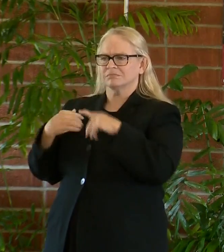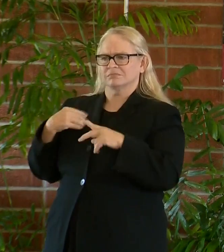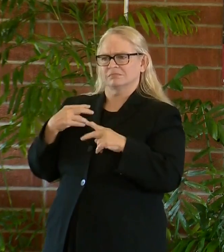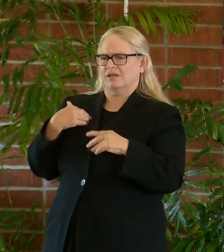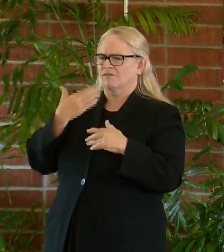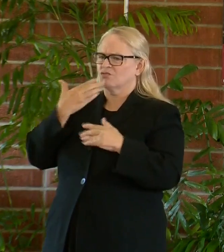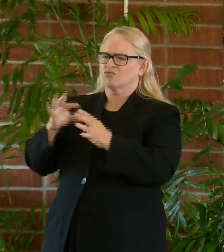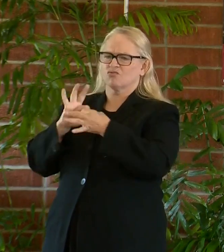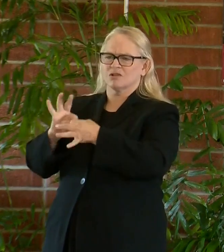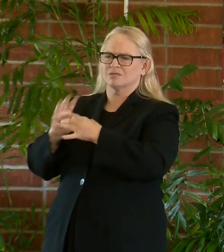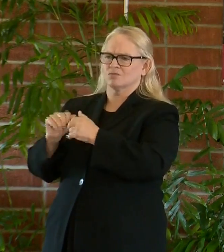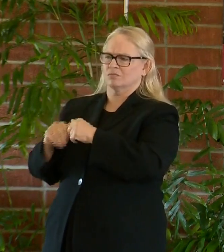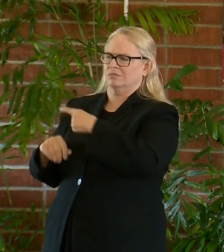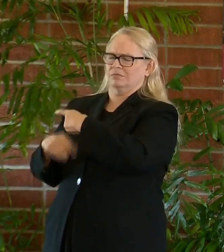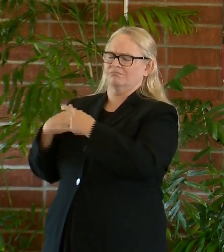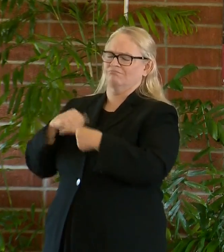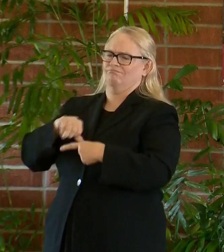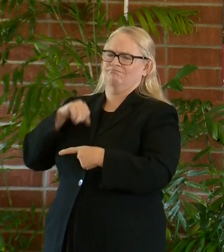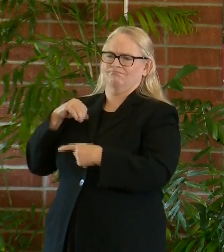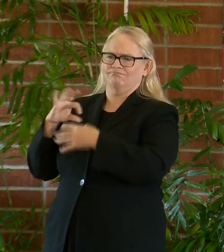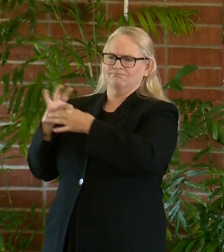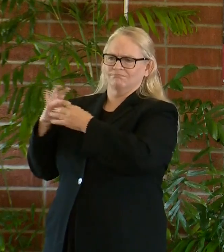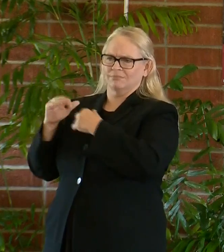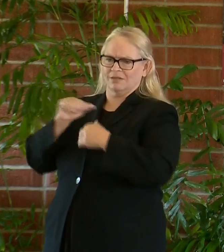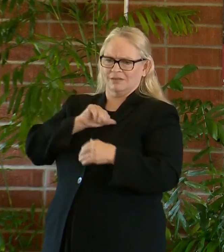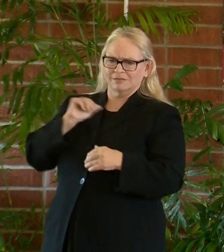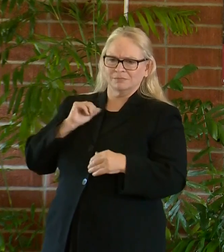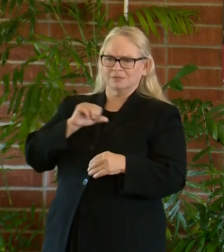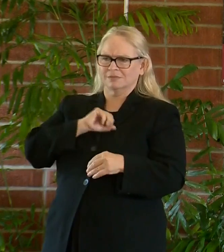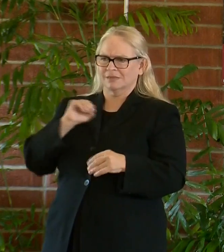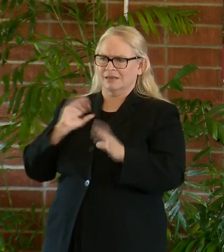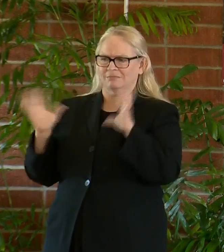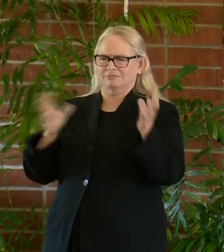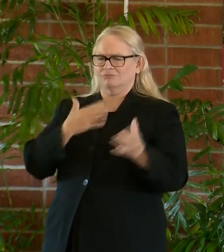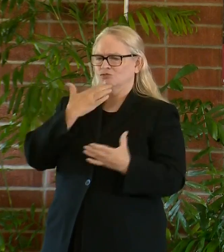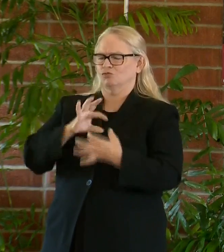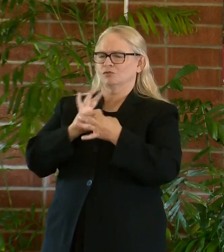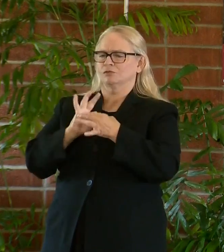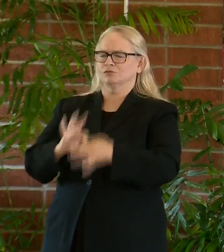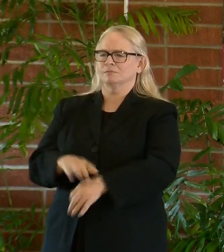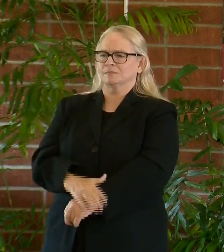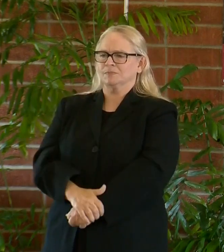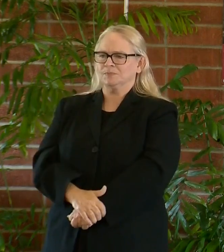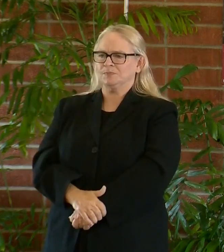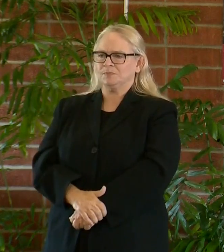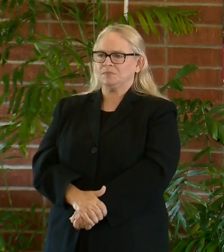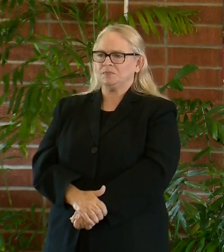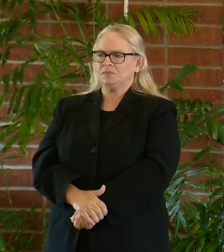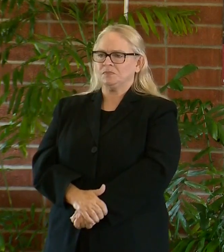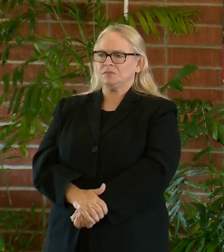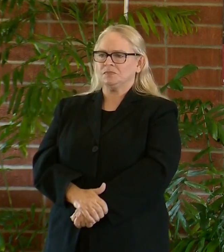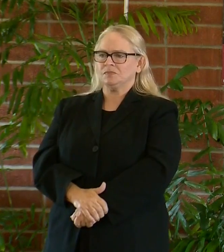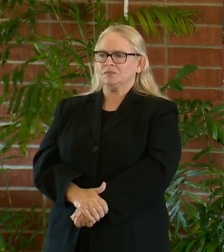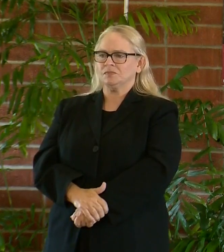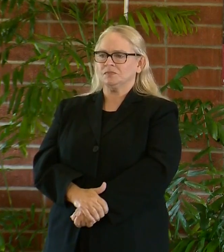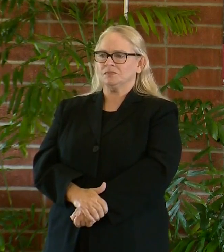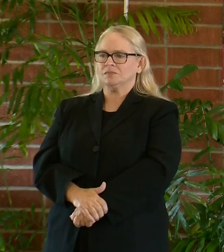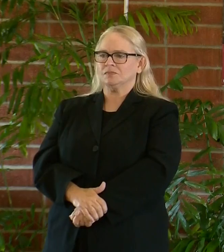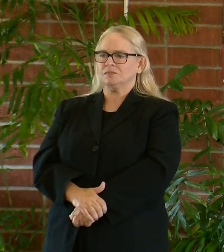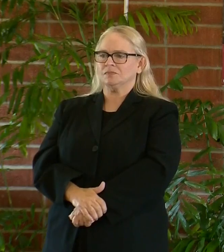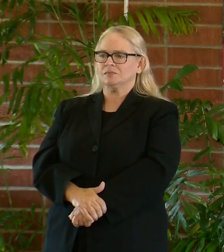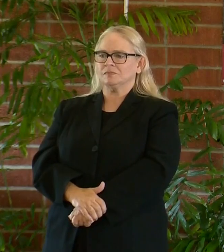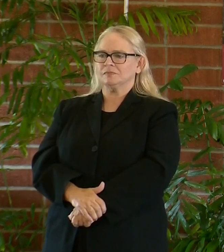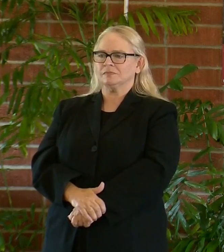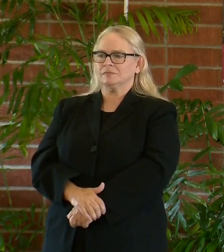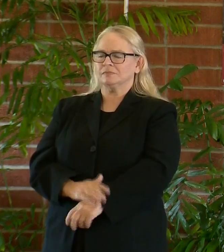of both the Assembly and the Senate. Legislative Democrats unveiled a $100 billion stimulus package today. Have you spoken with any